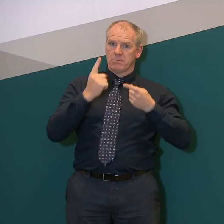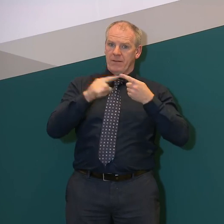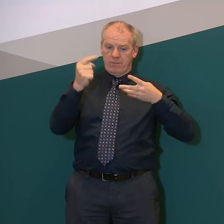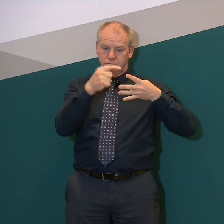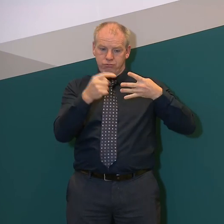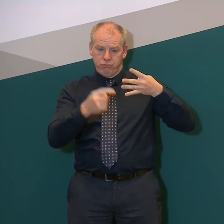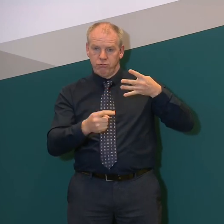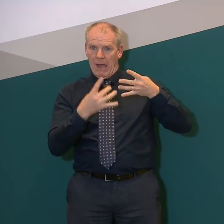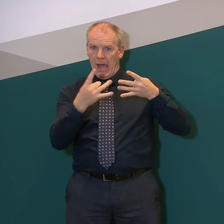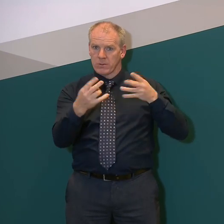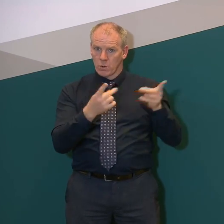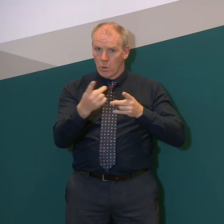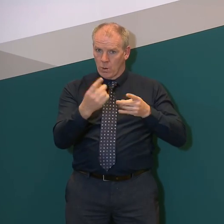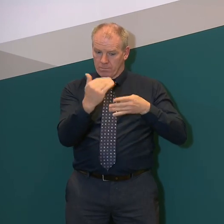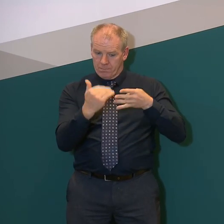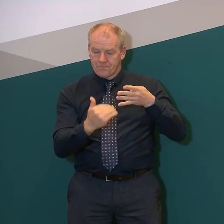are now in place,